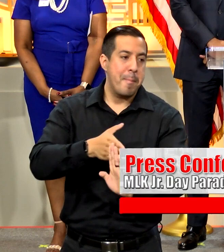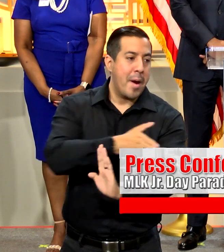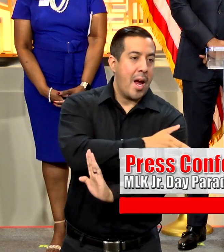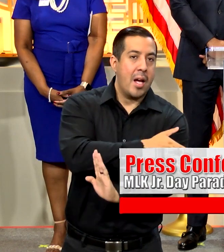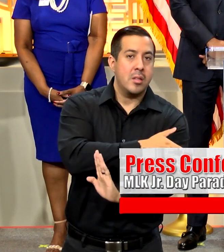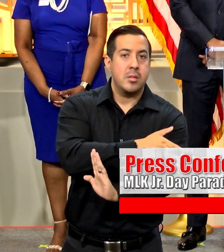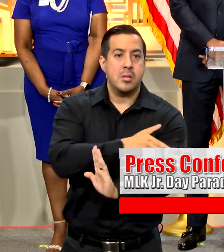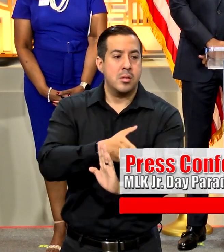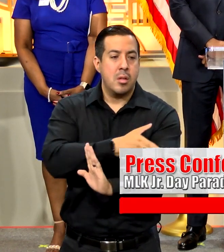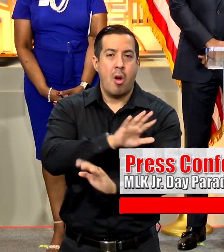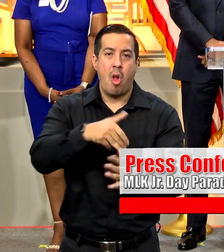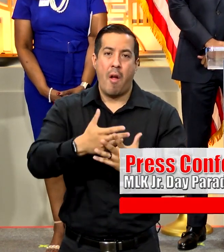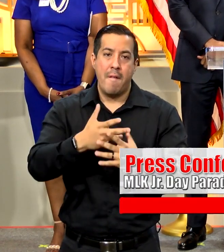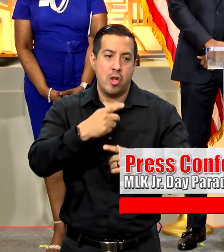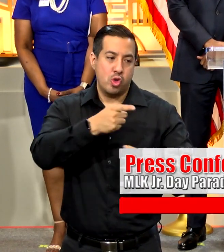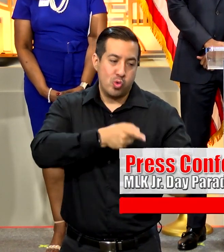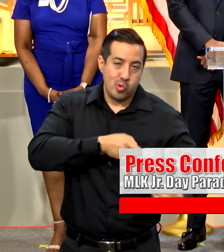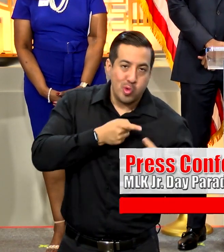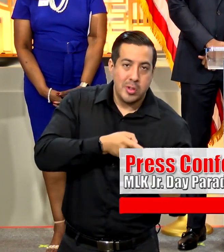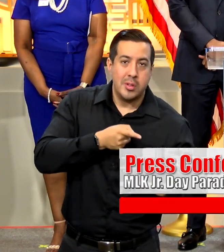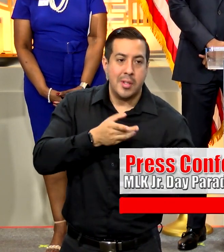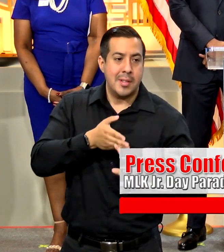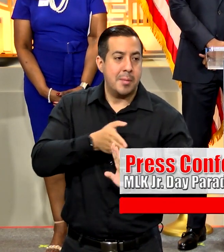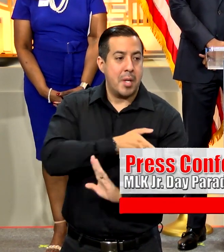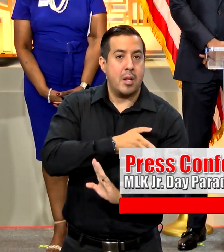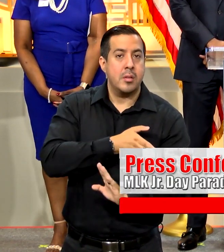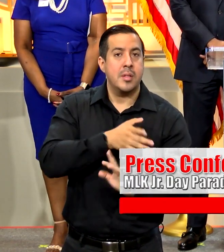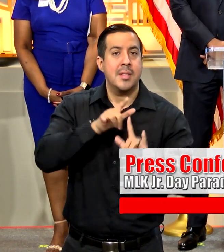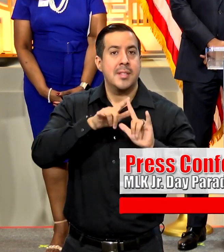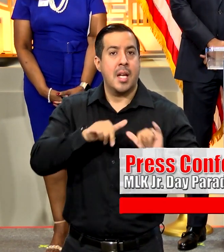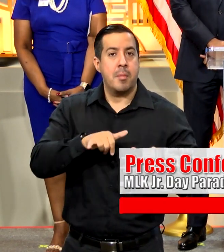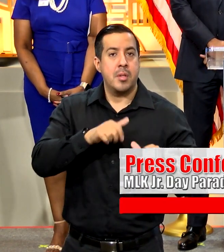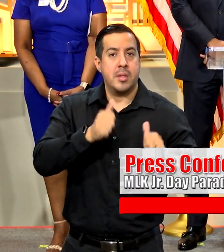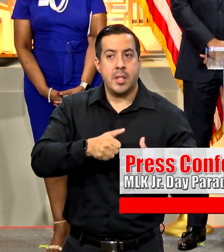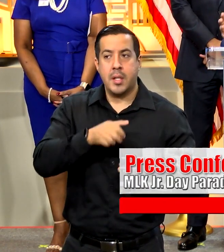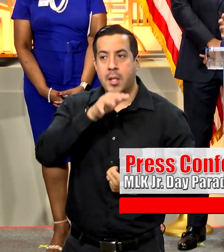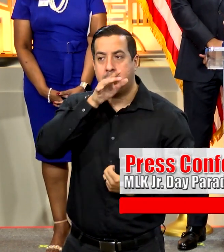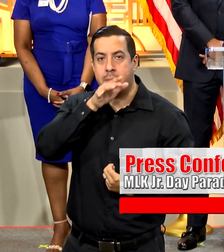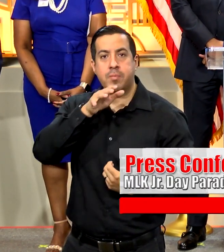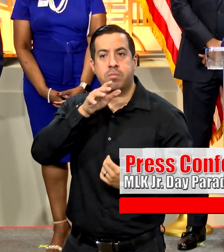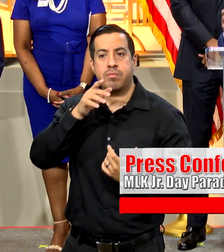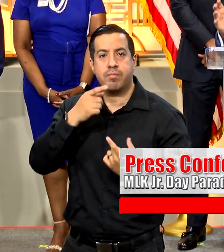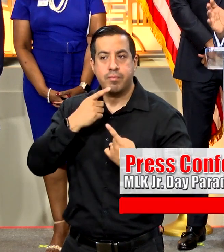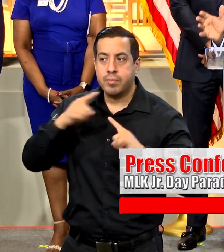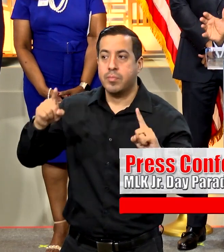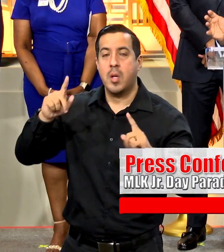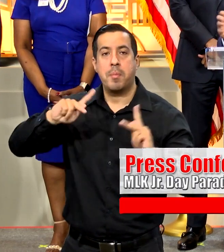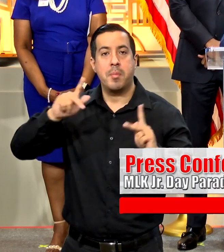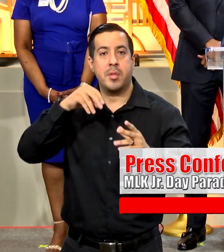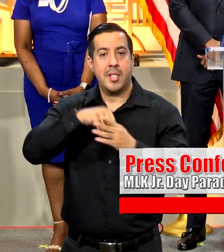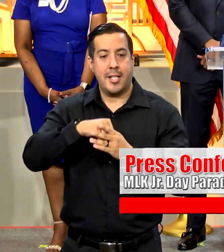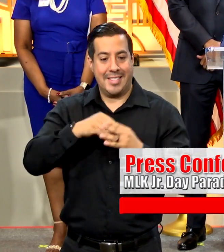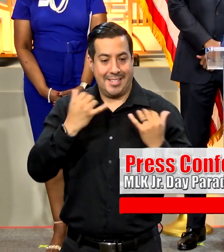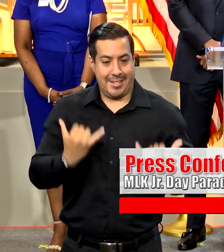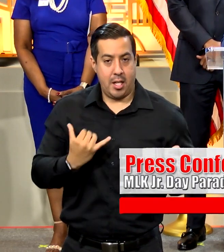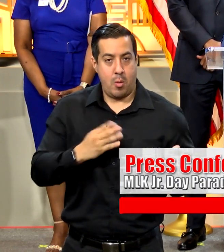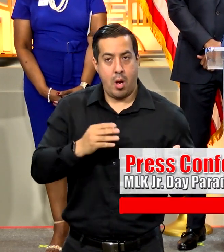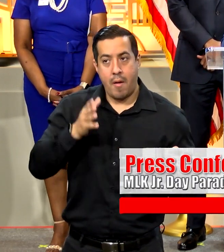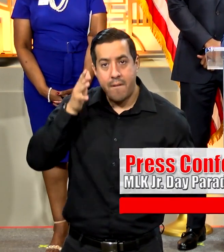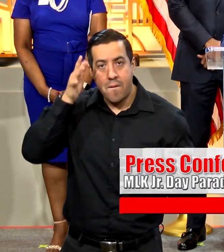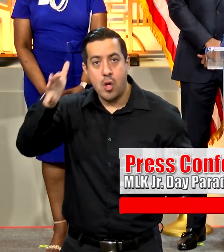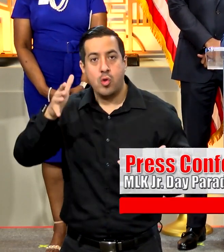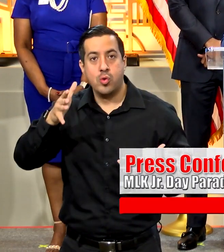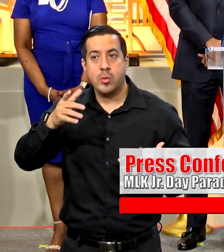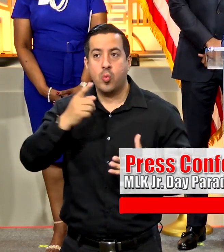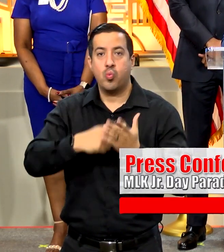the struggles that we've had in the past, and at the same time speak to the present and the future in terms of where